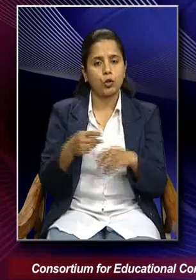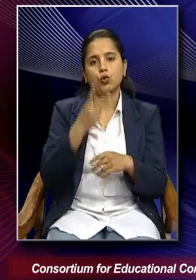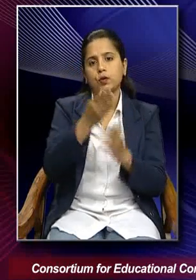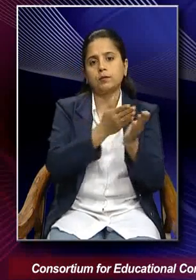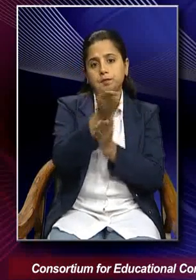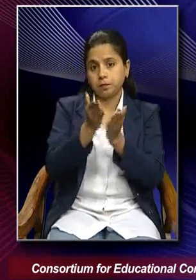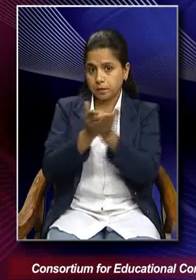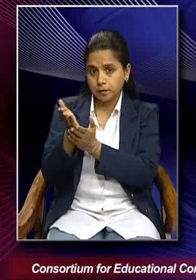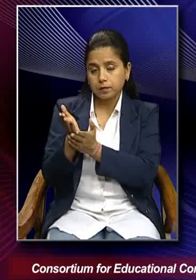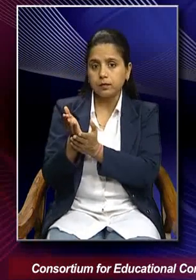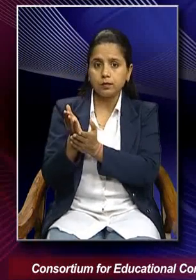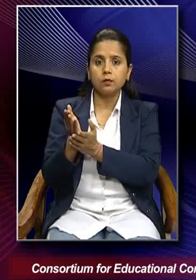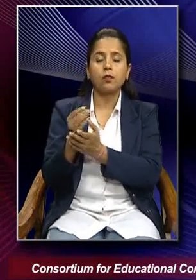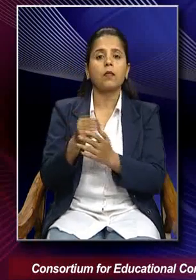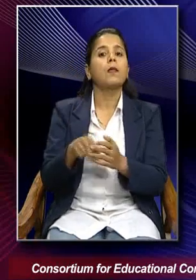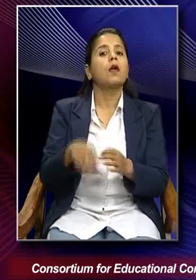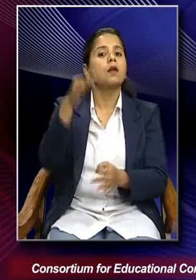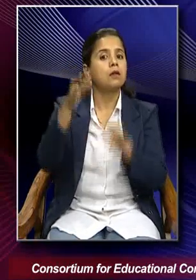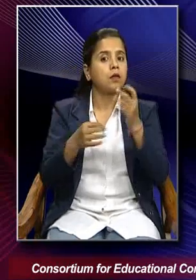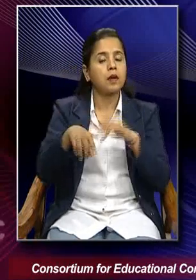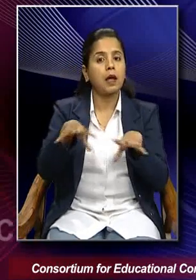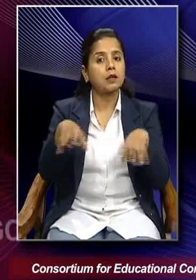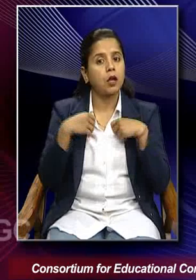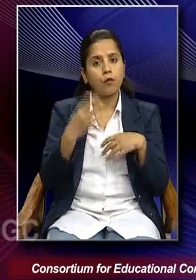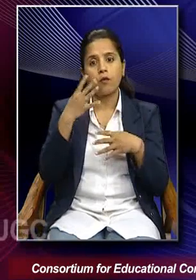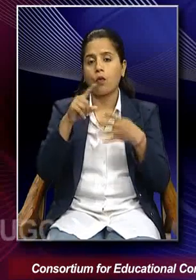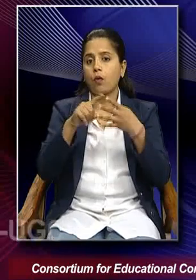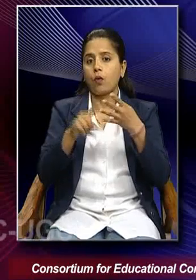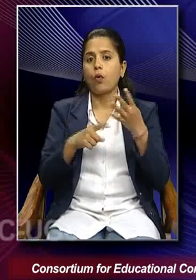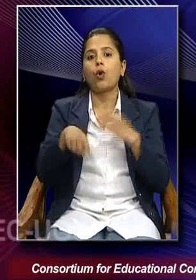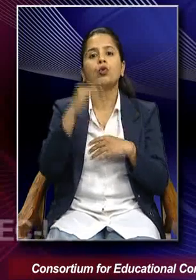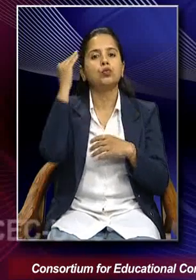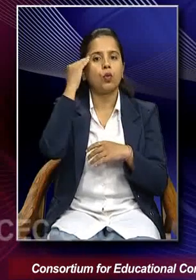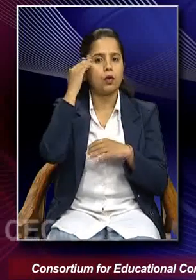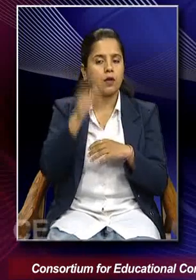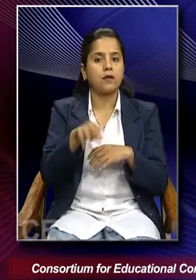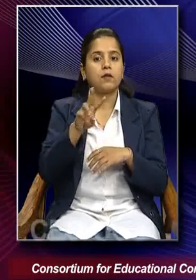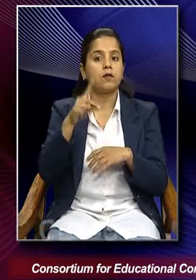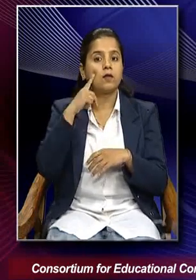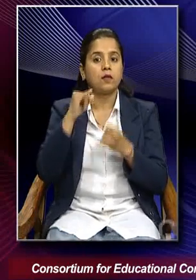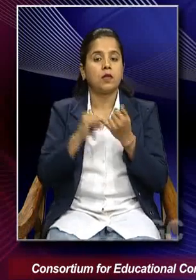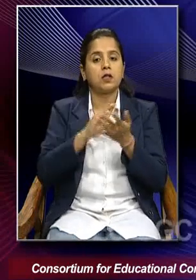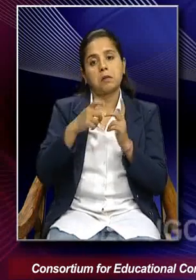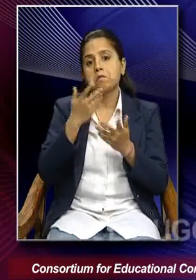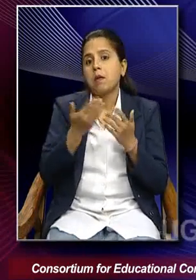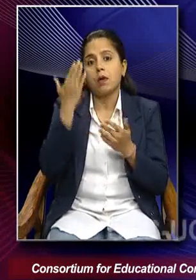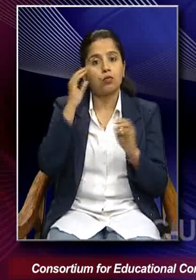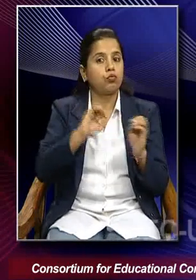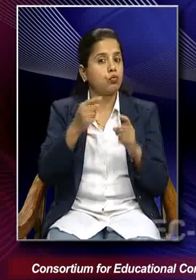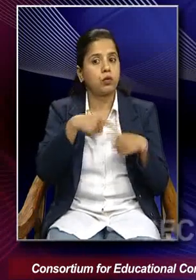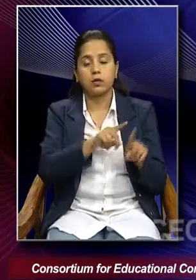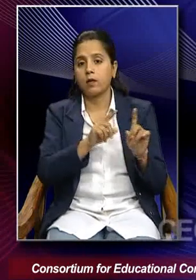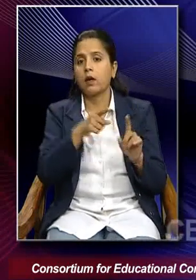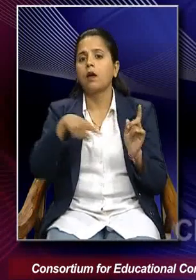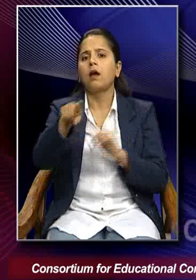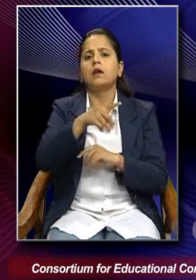as Nyaya accepts 4 valid means of knowledge which Vaisheshikas may not. So, there